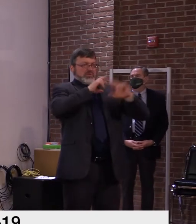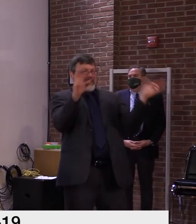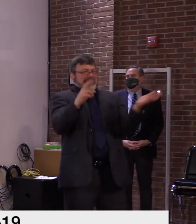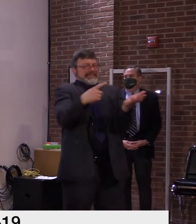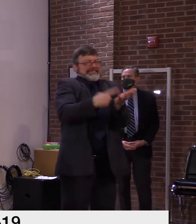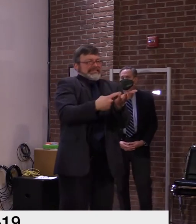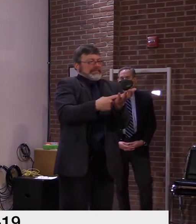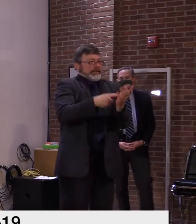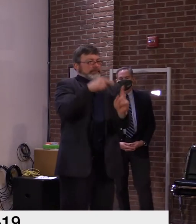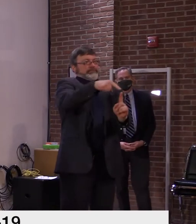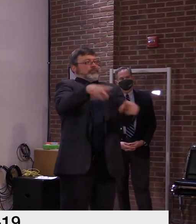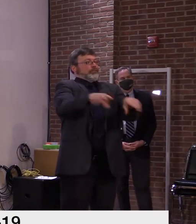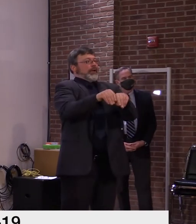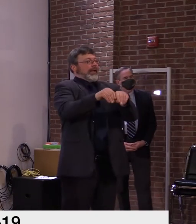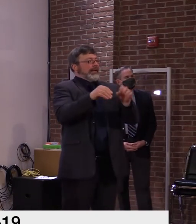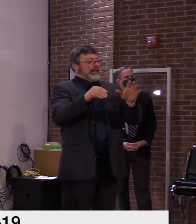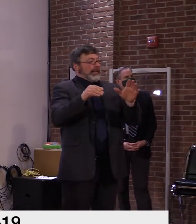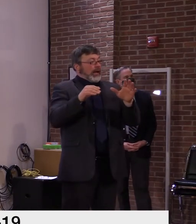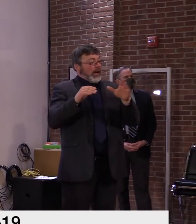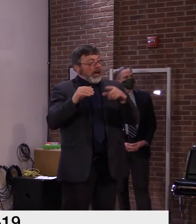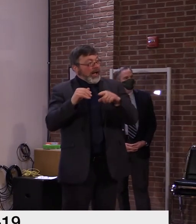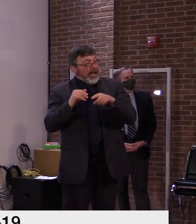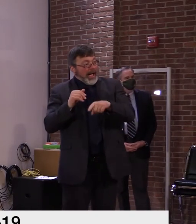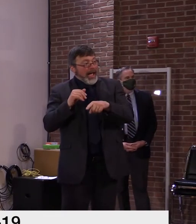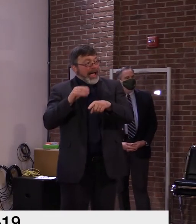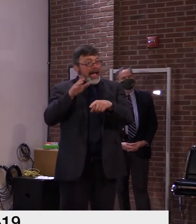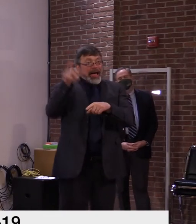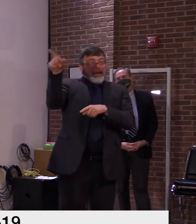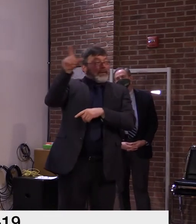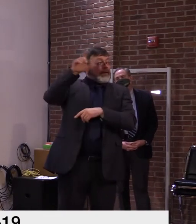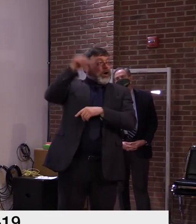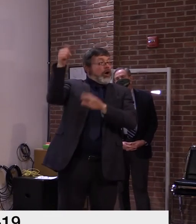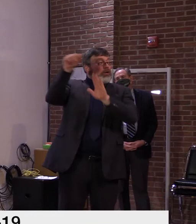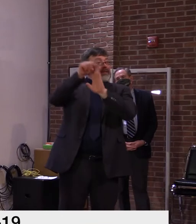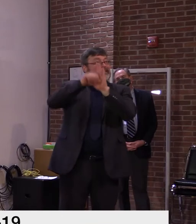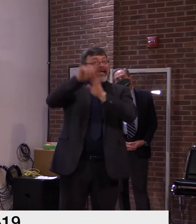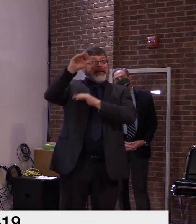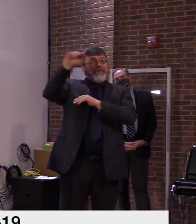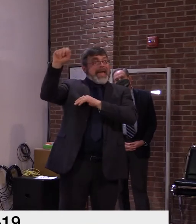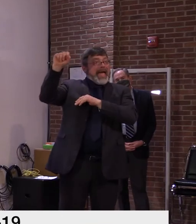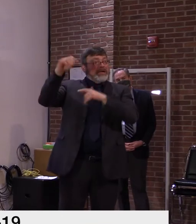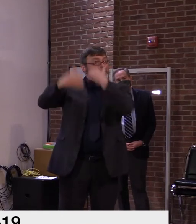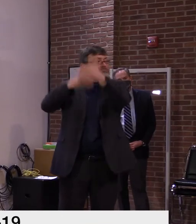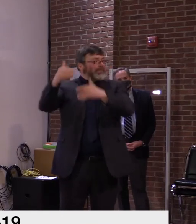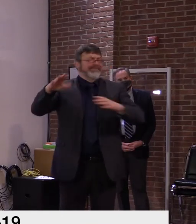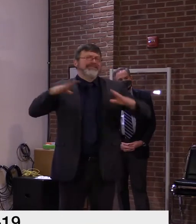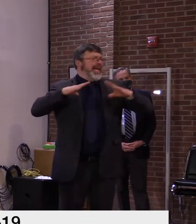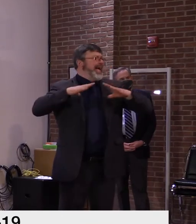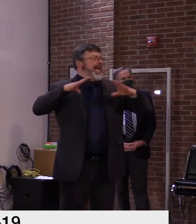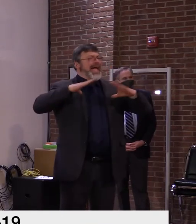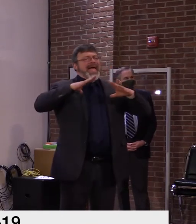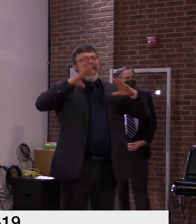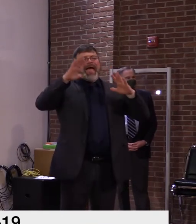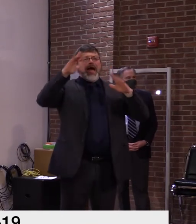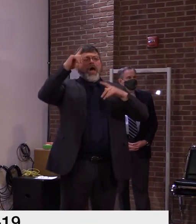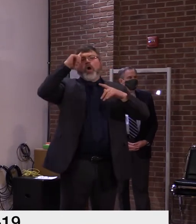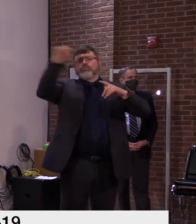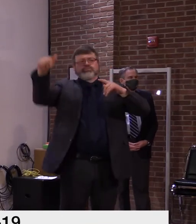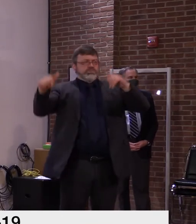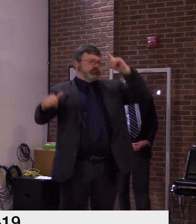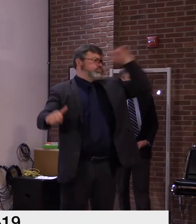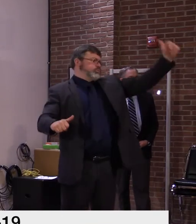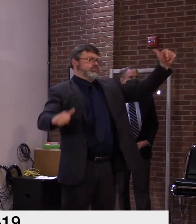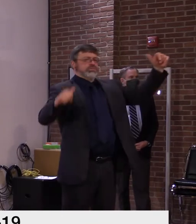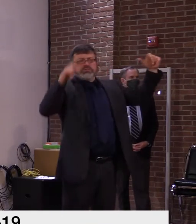strategy. I'm sure you can go to Massachusetts and find that they that we have done a lot of things and moved forward in a